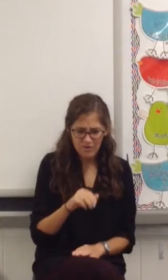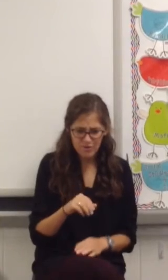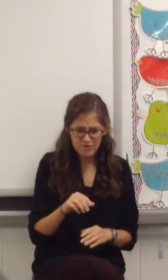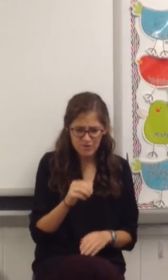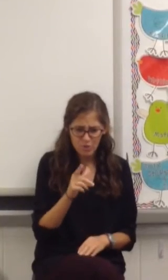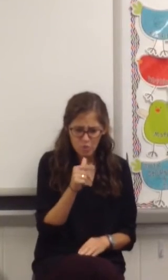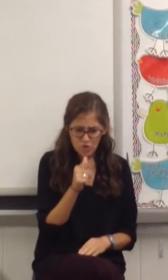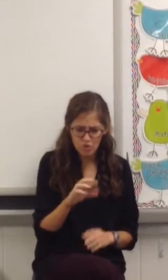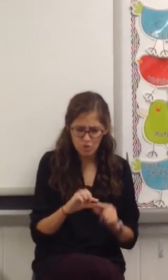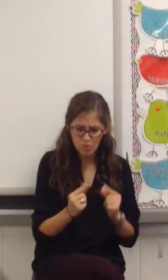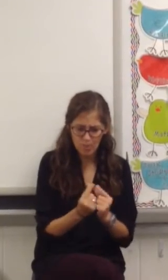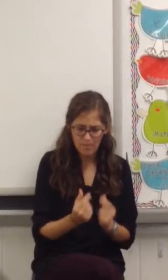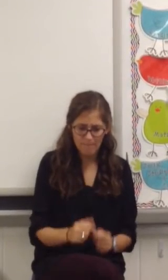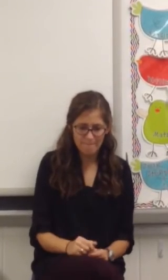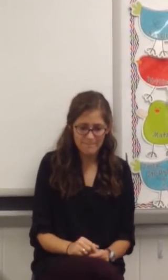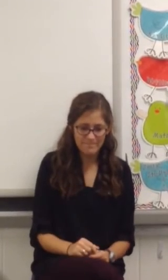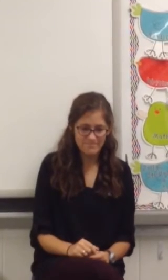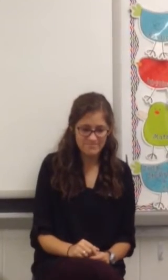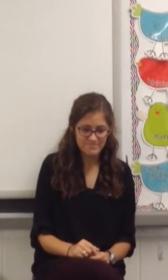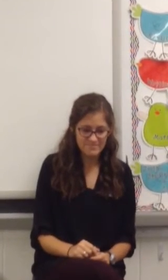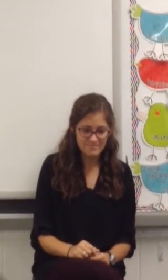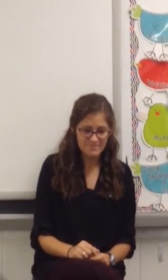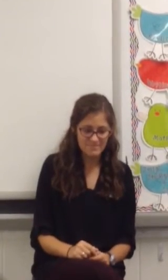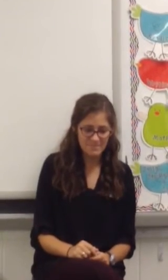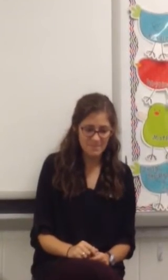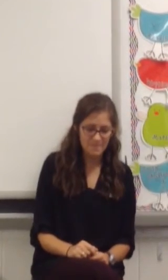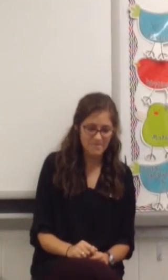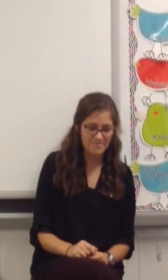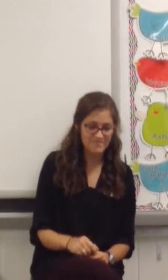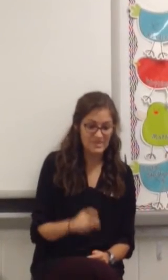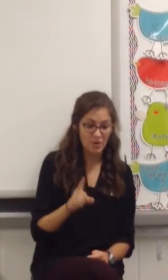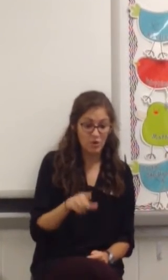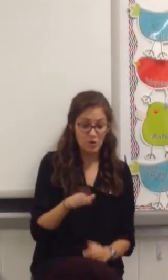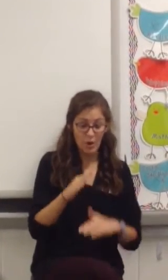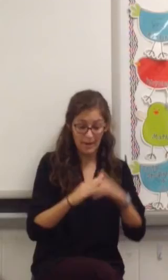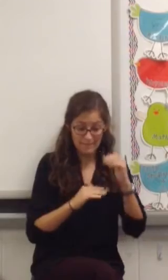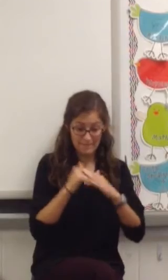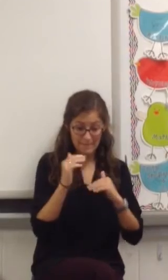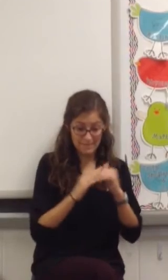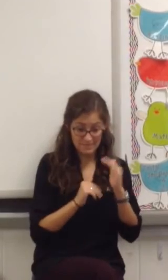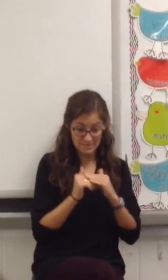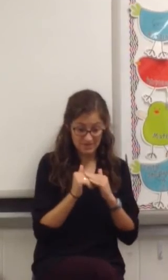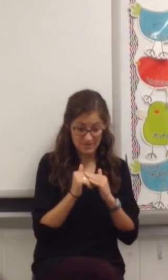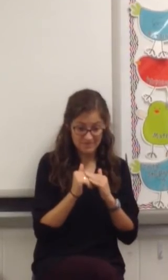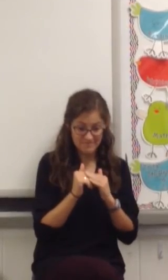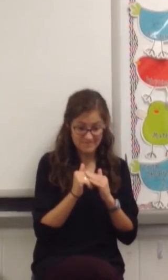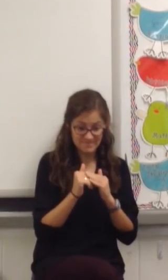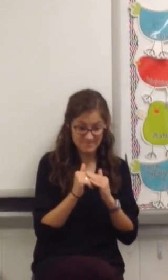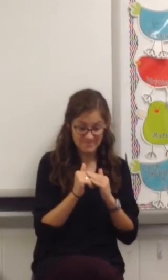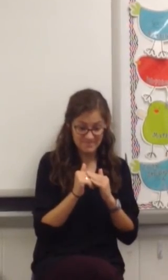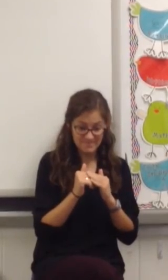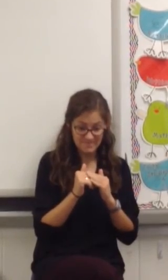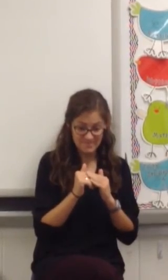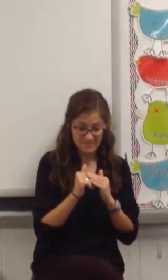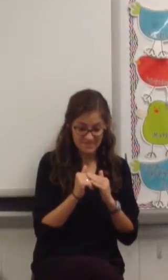Okay, you're going to need to get your building and go to your seat where you've been working with your partner.